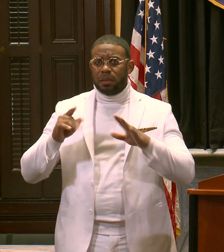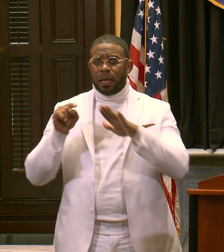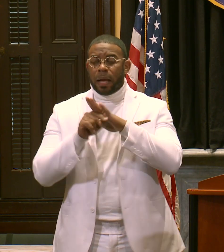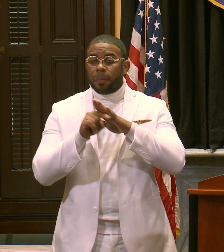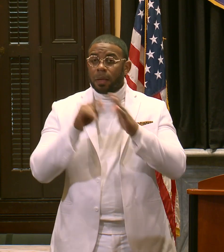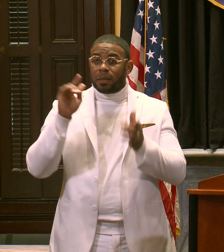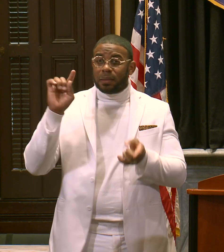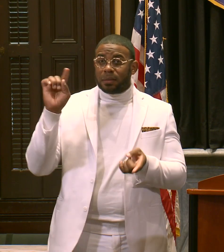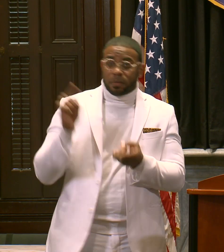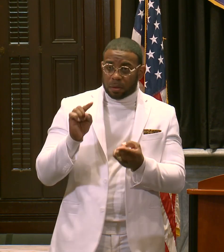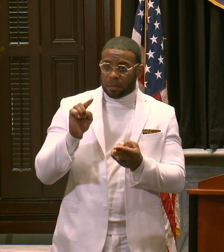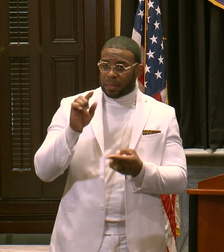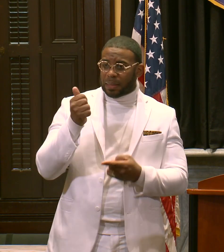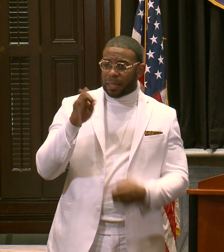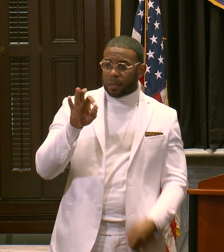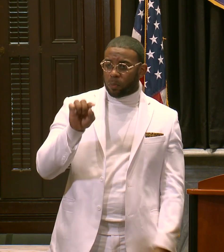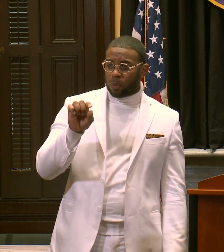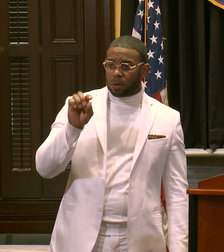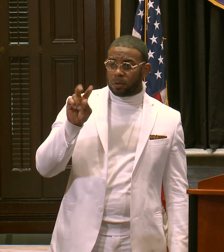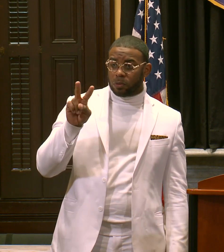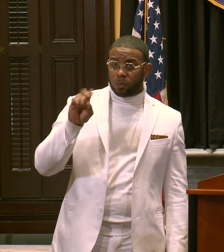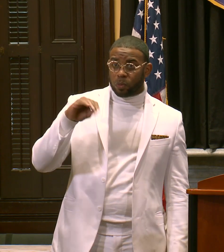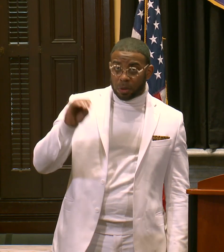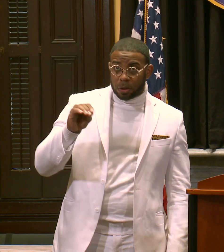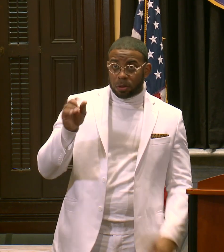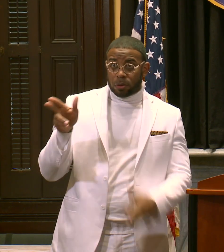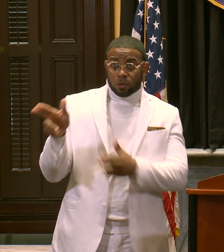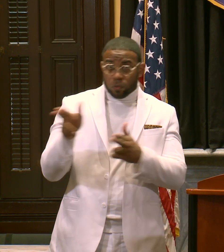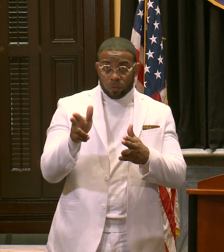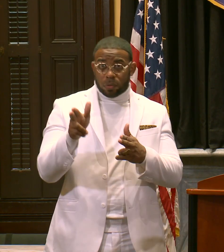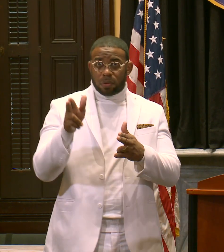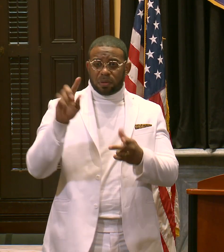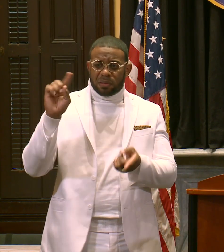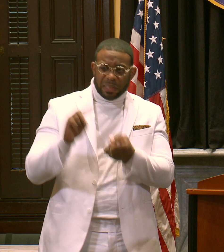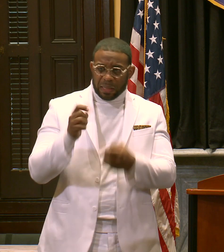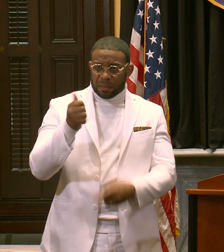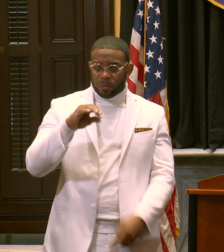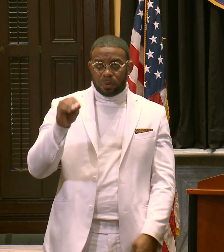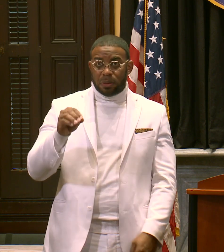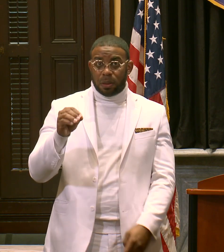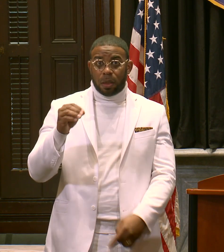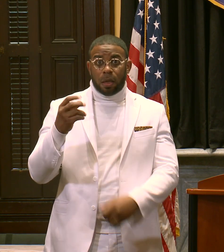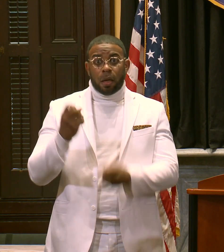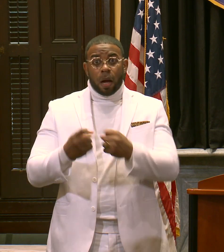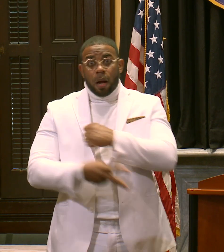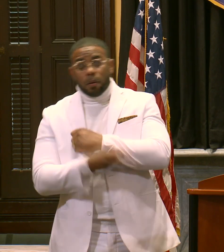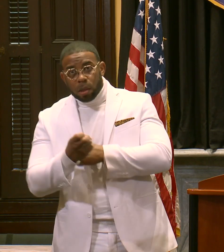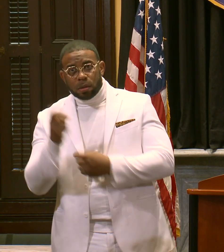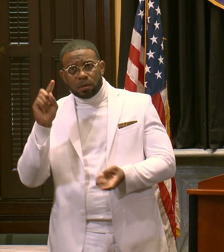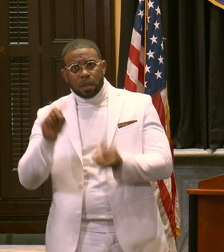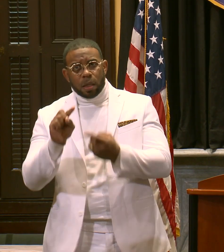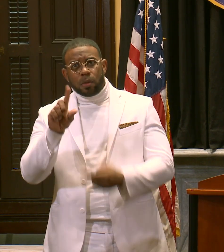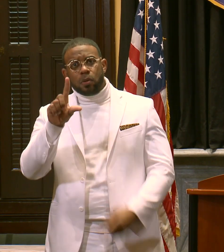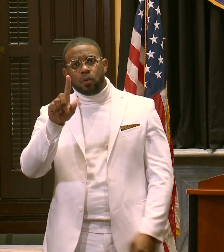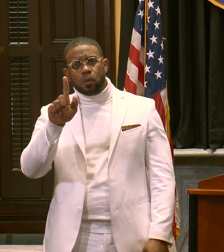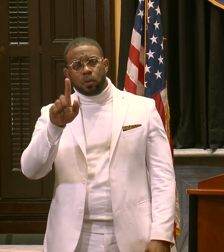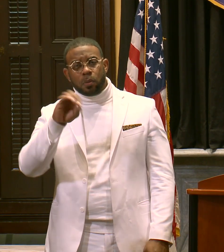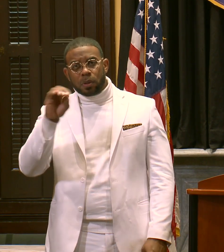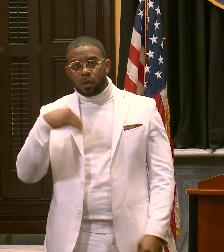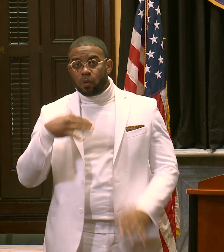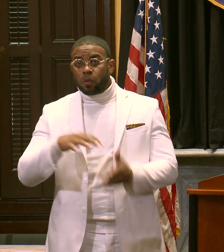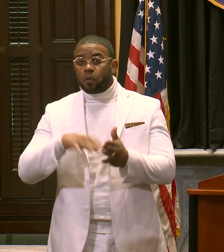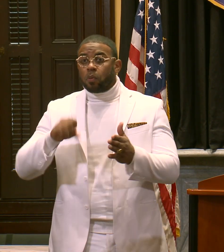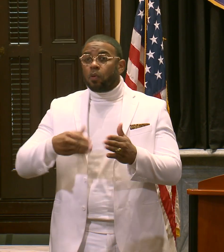down 19.2%. Shootings are down 10%, carjackings are down 21%, and we've